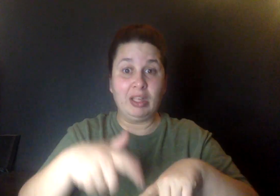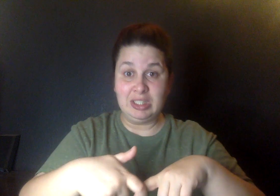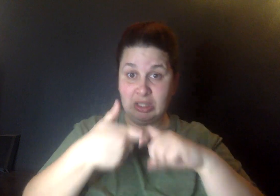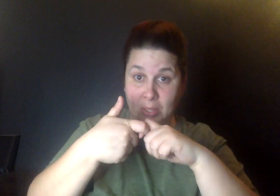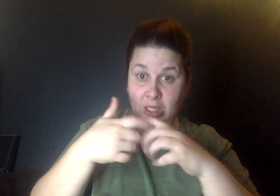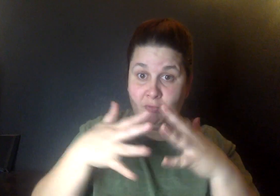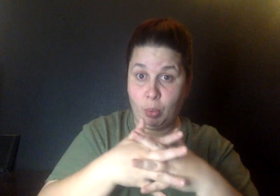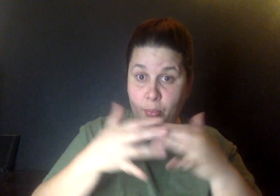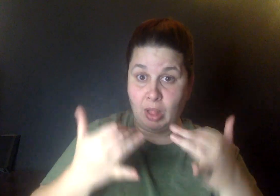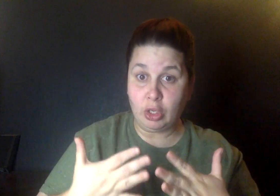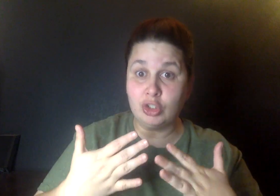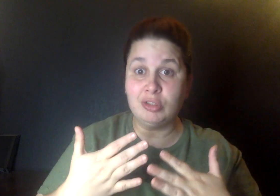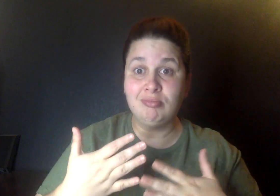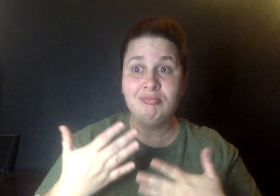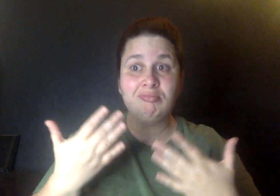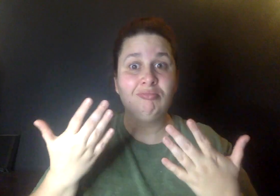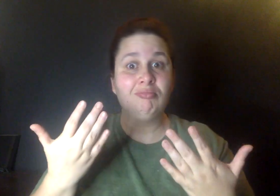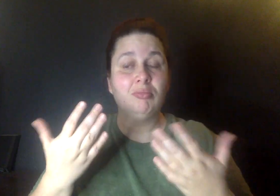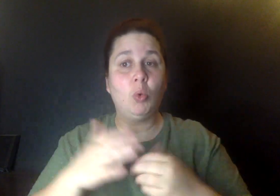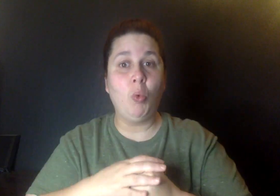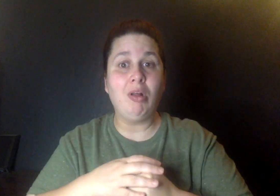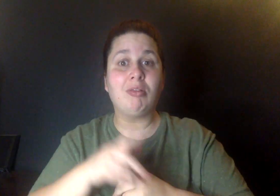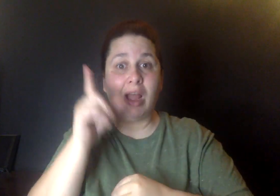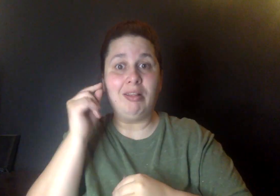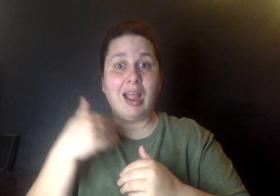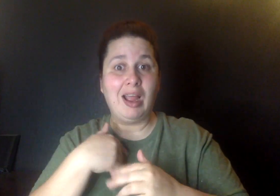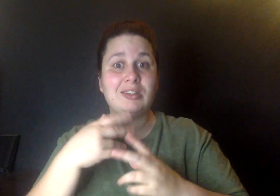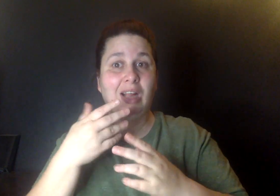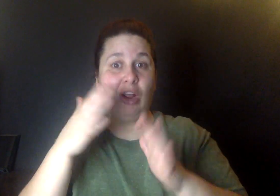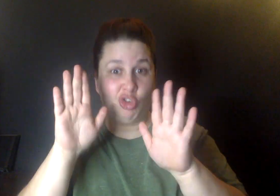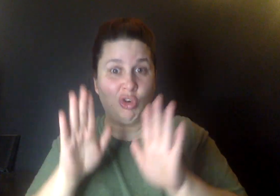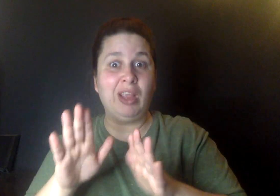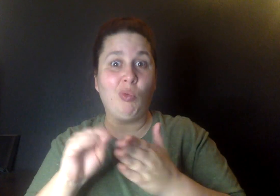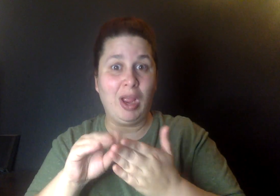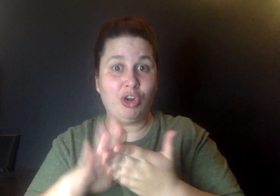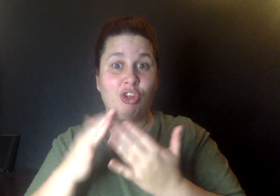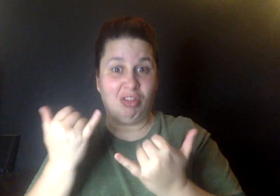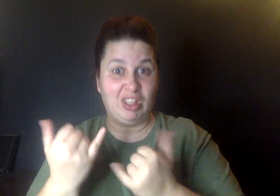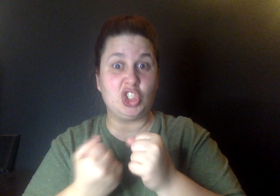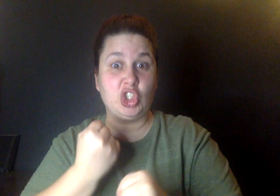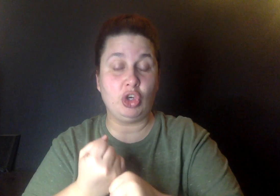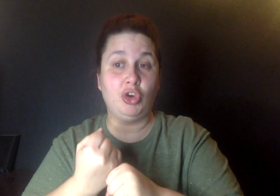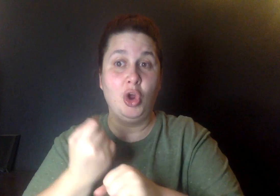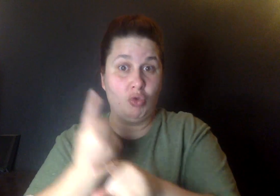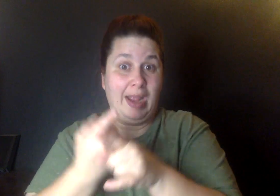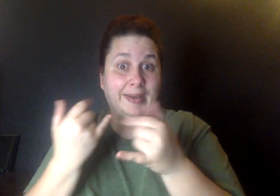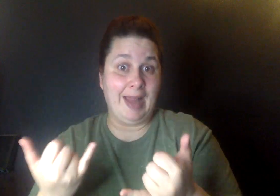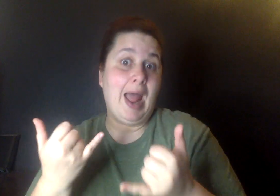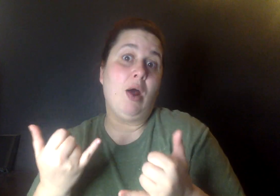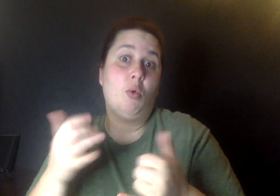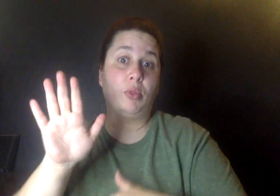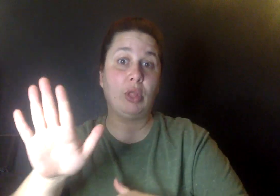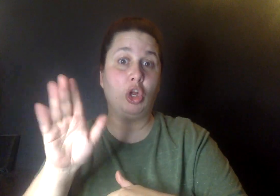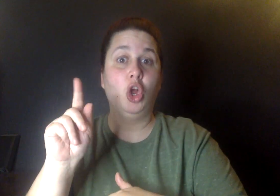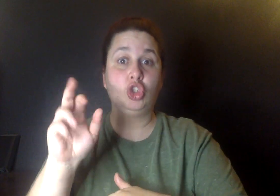Are they suspending football players? Well, Gallica had a great record this year. Right now, the